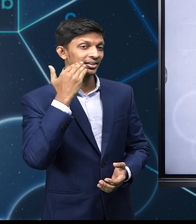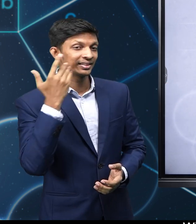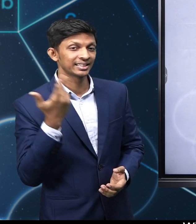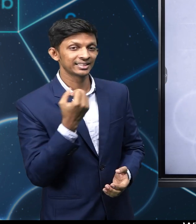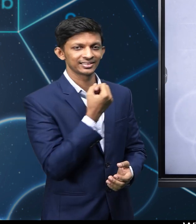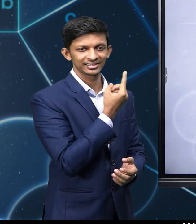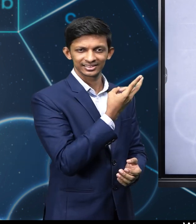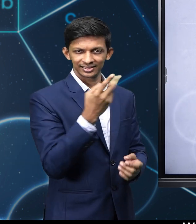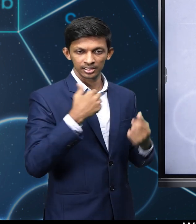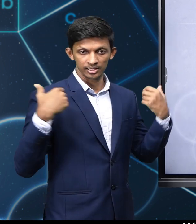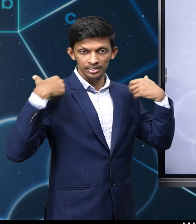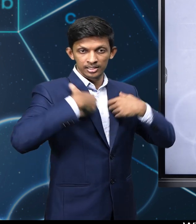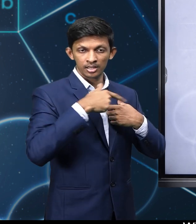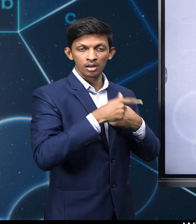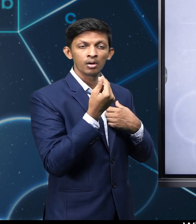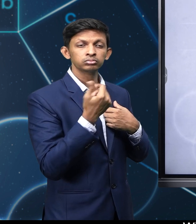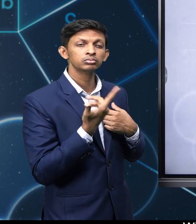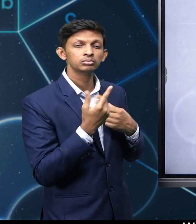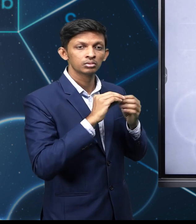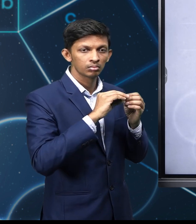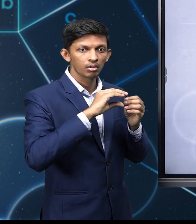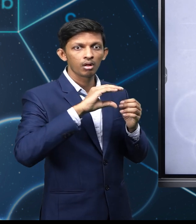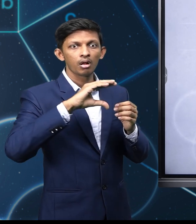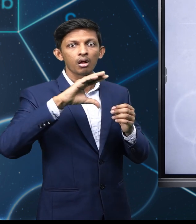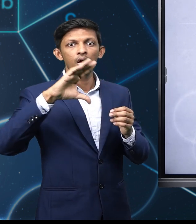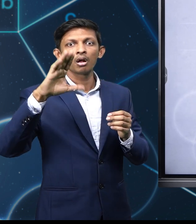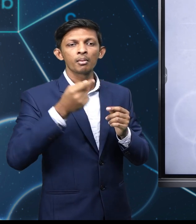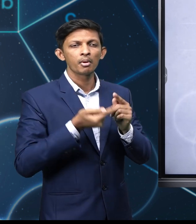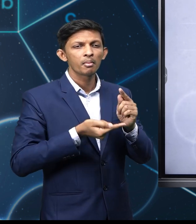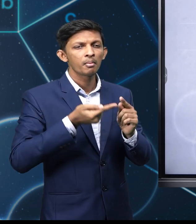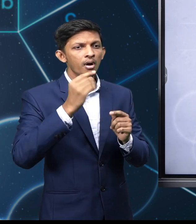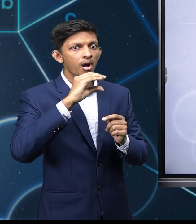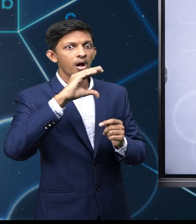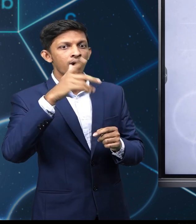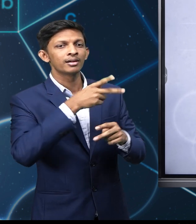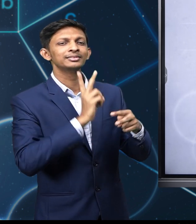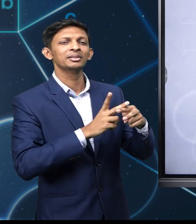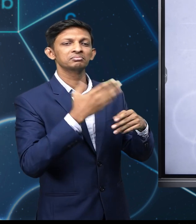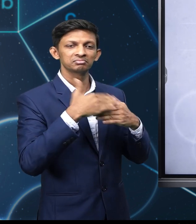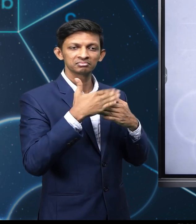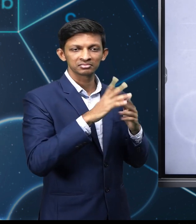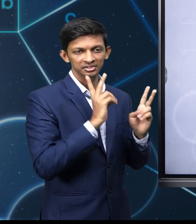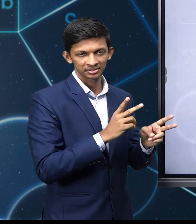When the number of shirts increases, the price also increases in such a way that the ratio remains